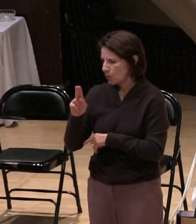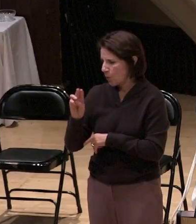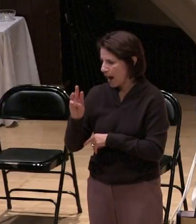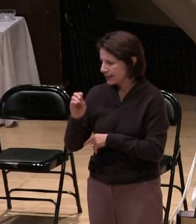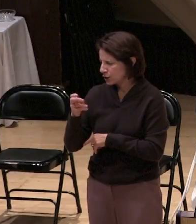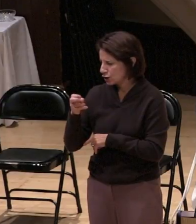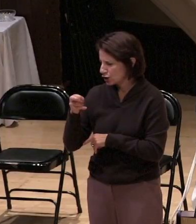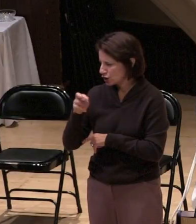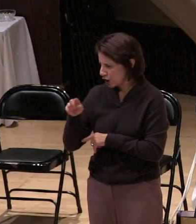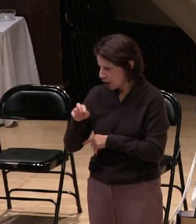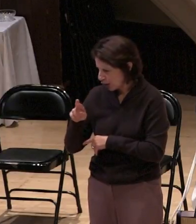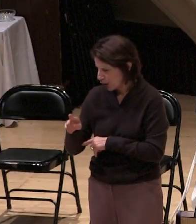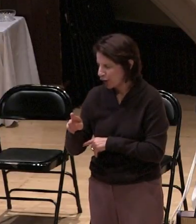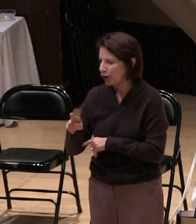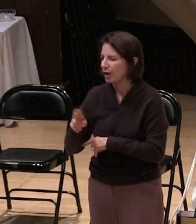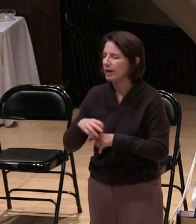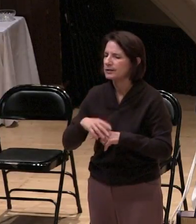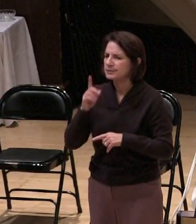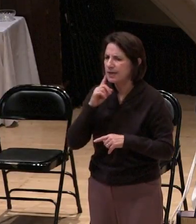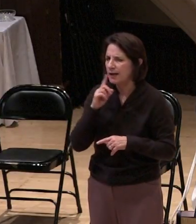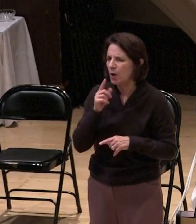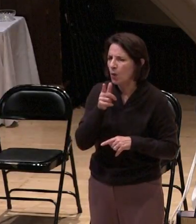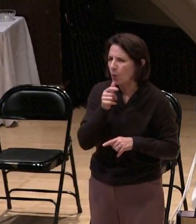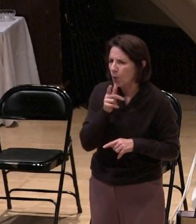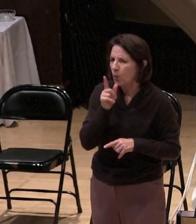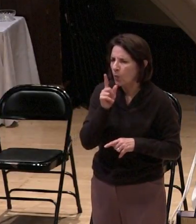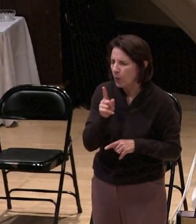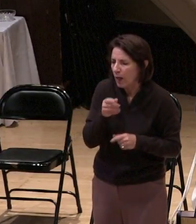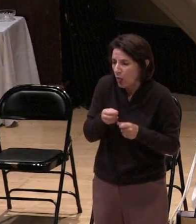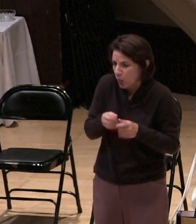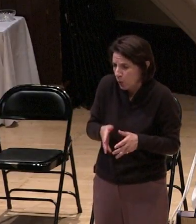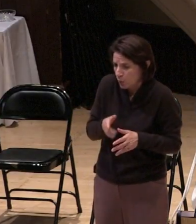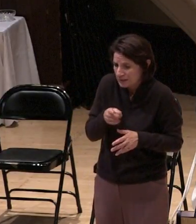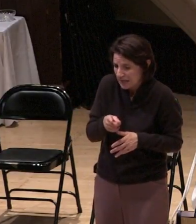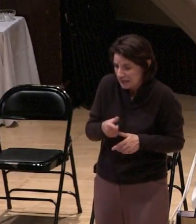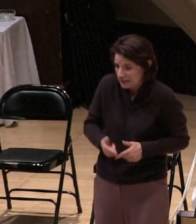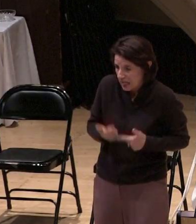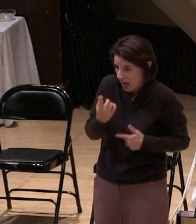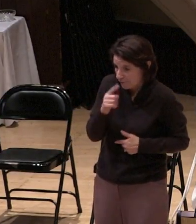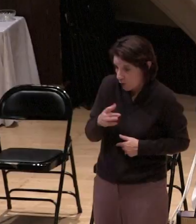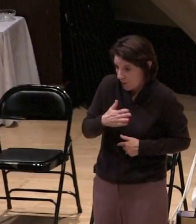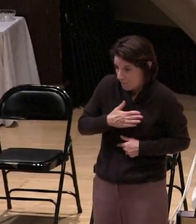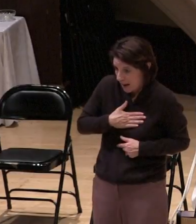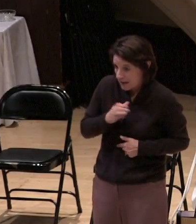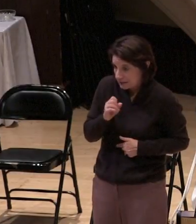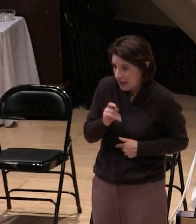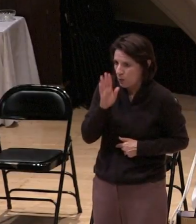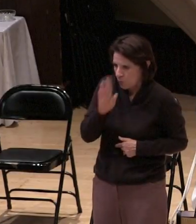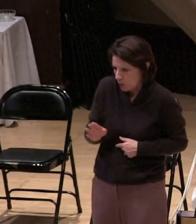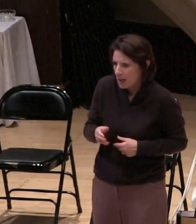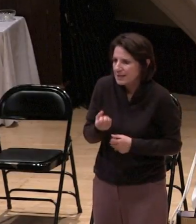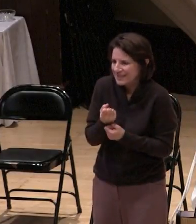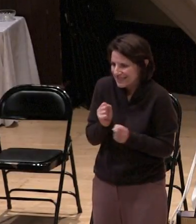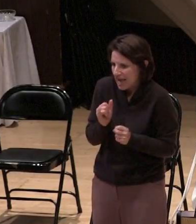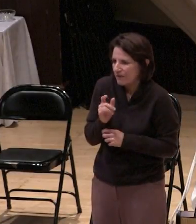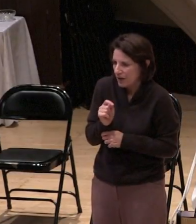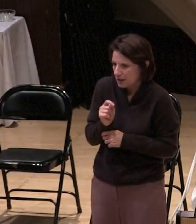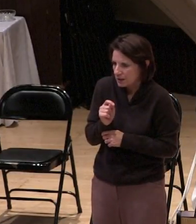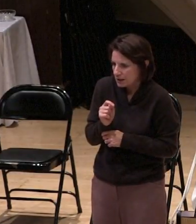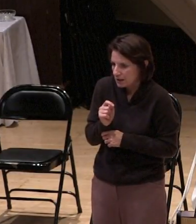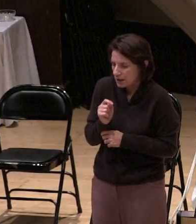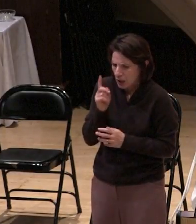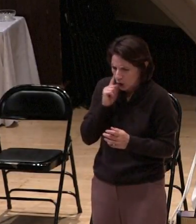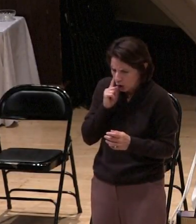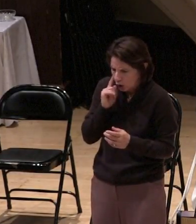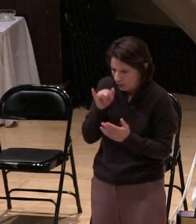his life shall lose it, and whosoever shall lose his life for my sake shall save it." He said he knew at